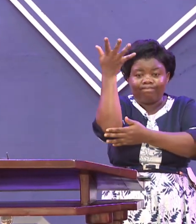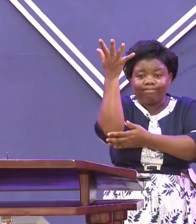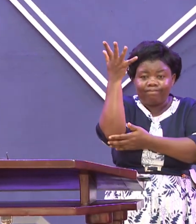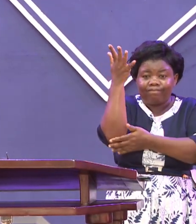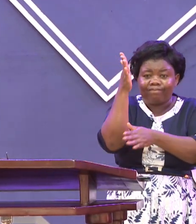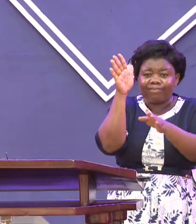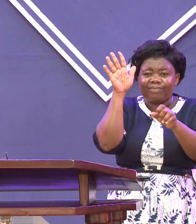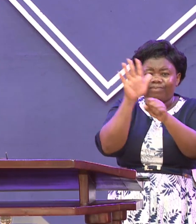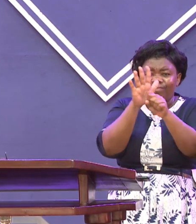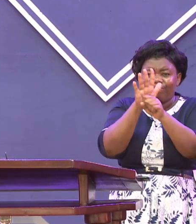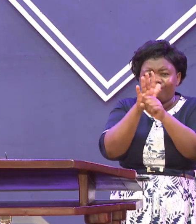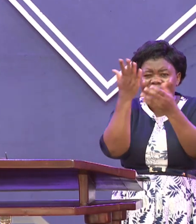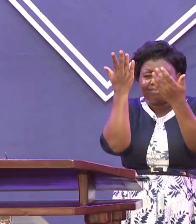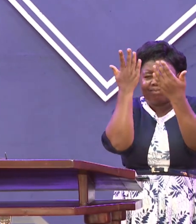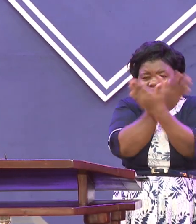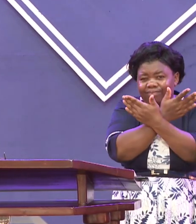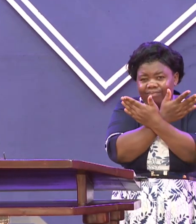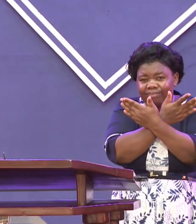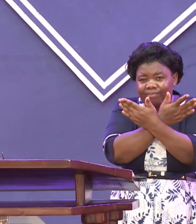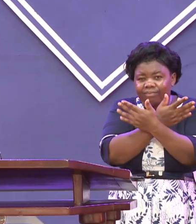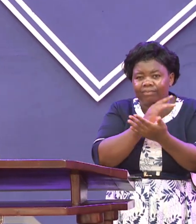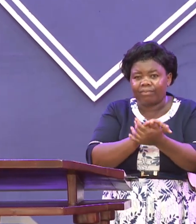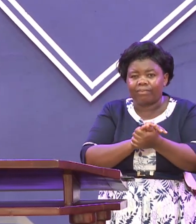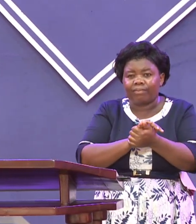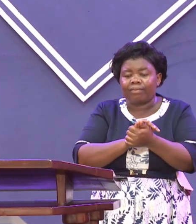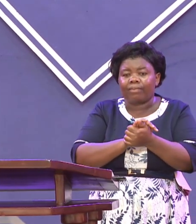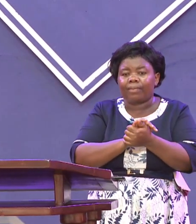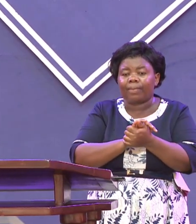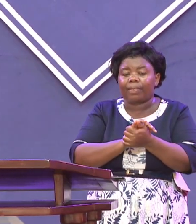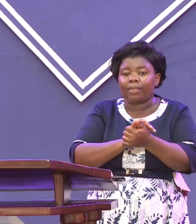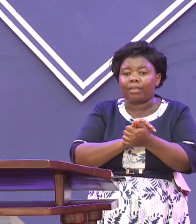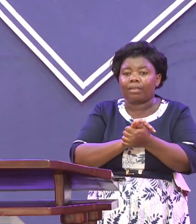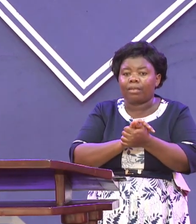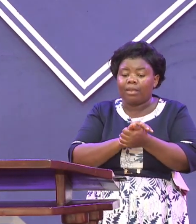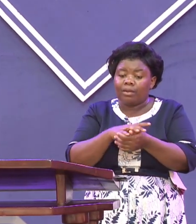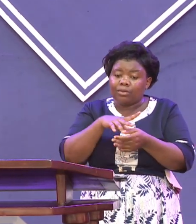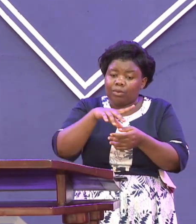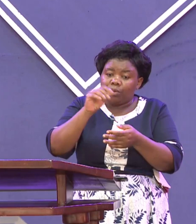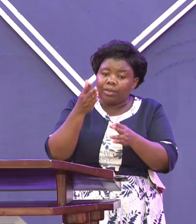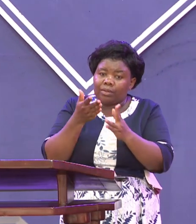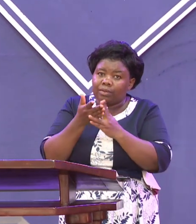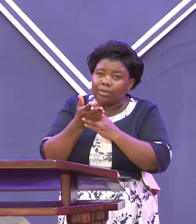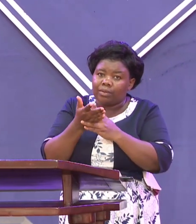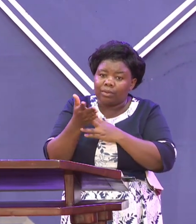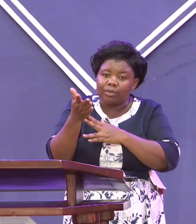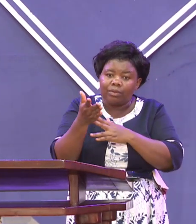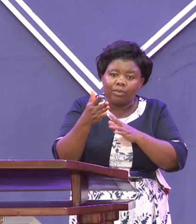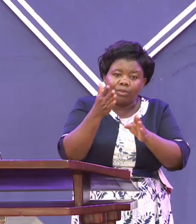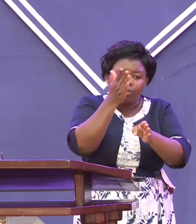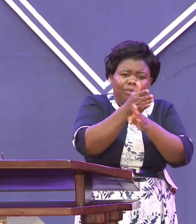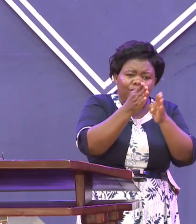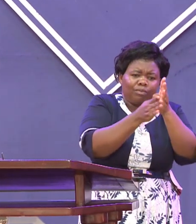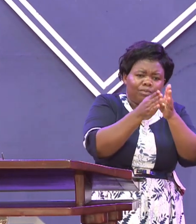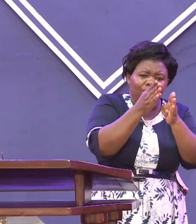through coffee trees in that great darkness. Kati bampisa kunyumba ngamalaro gali